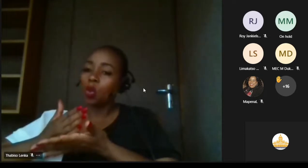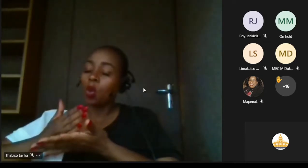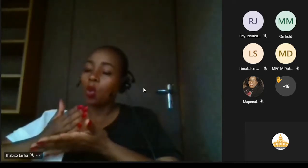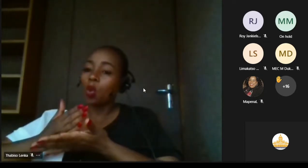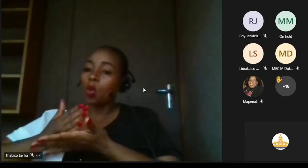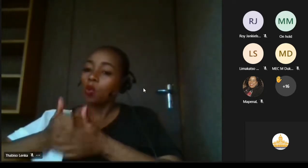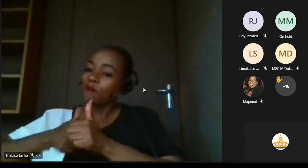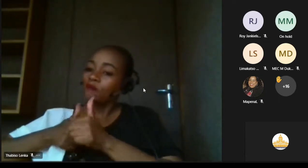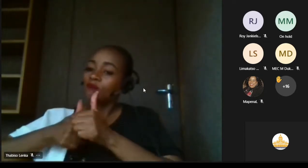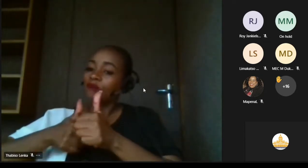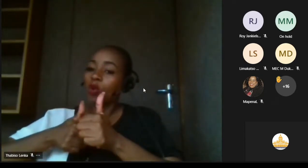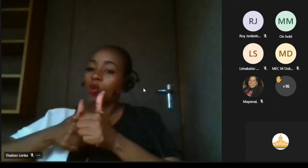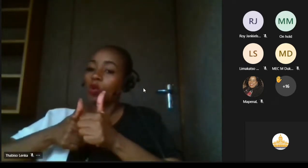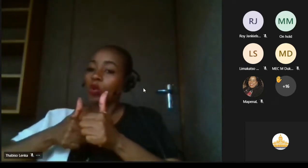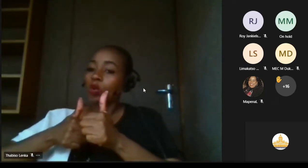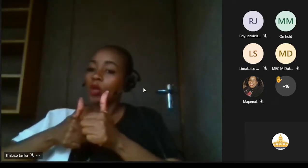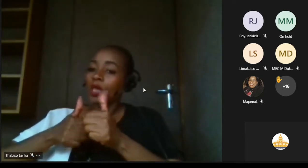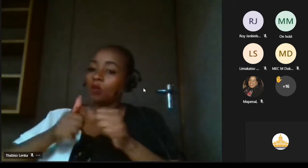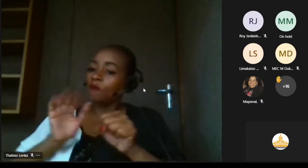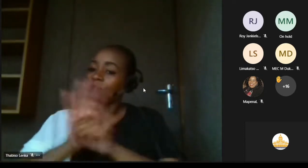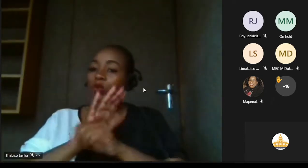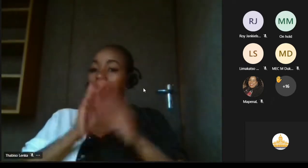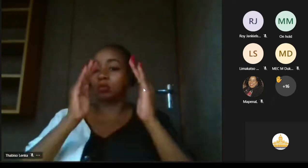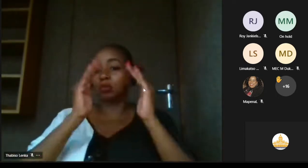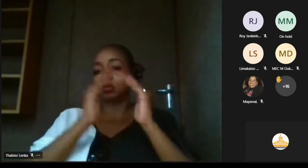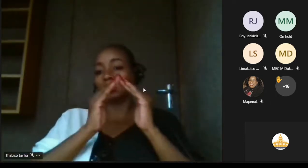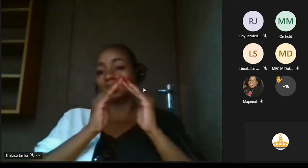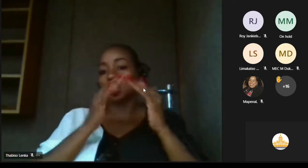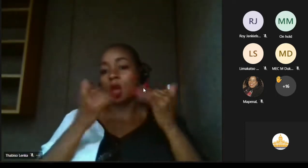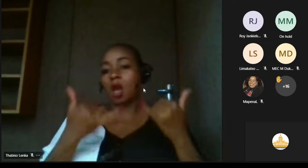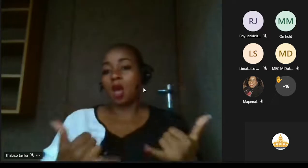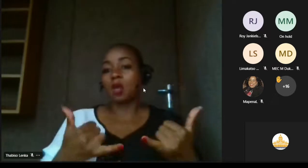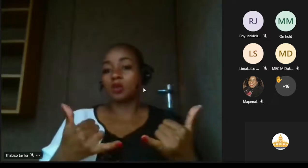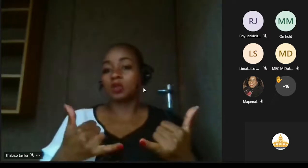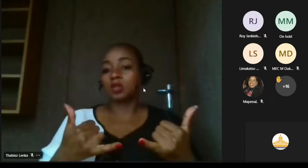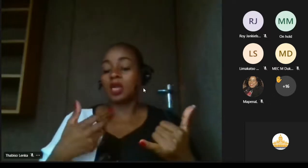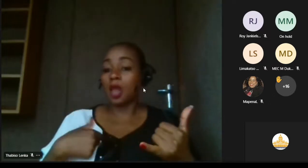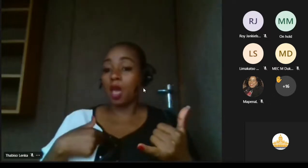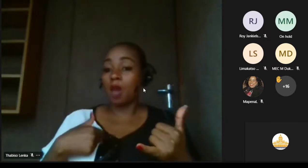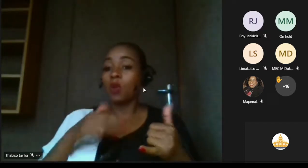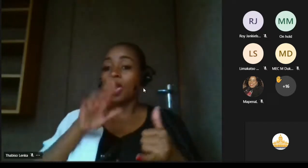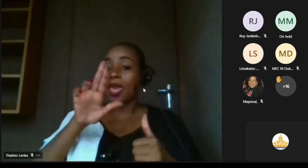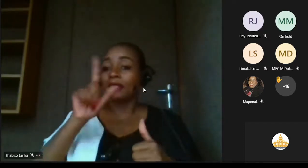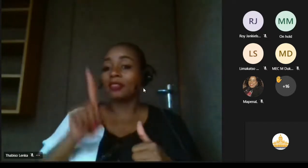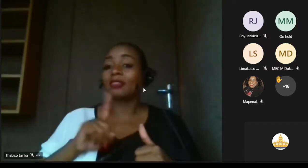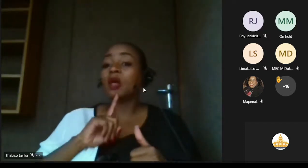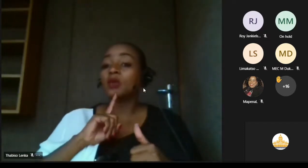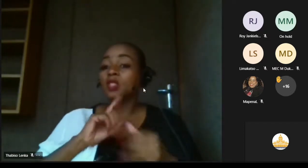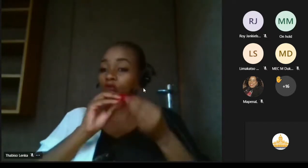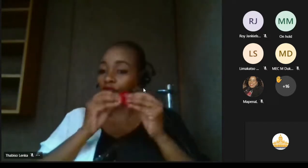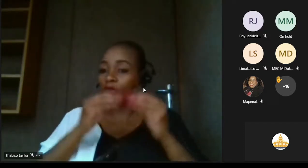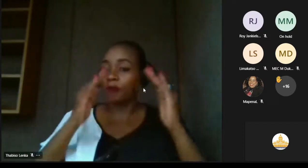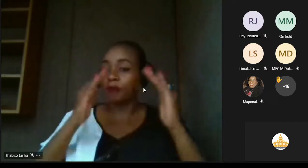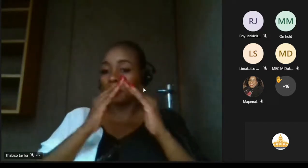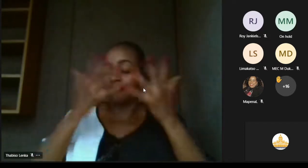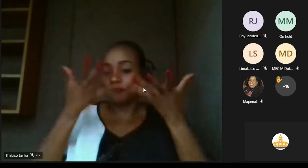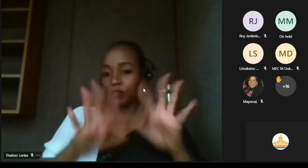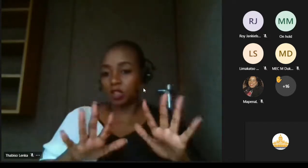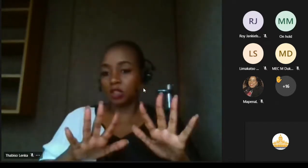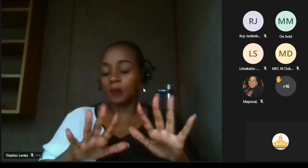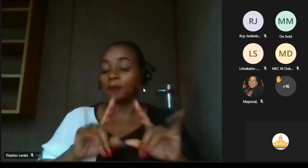to such incomplete houses of which current we are sitting with 8,994 but one